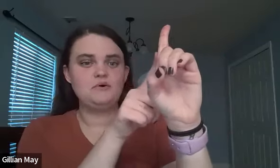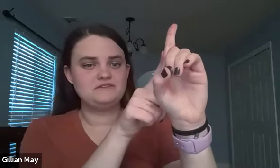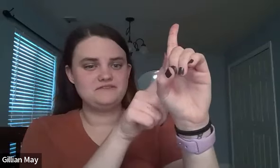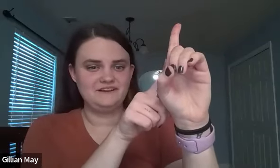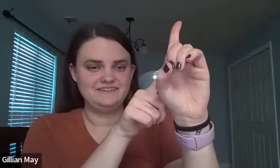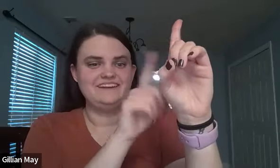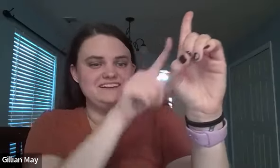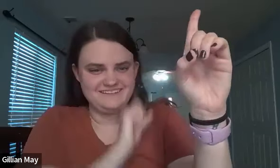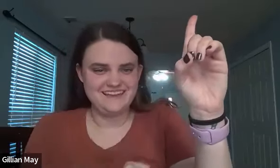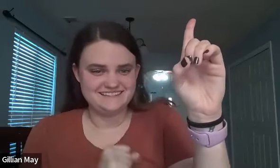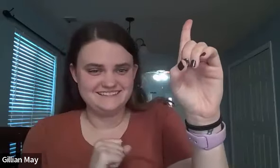Pointer finger. There you go. Yes.